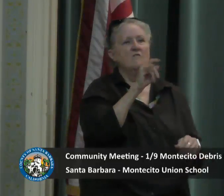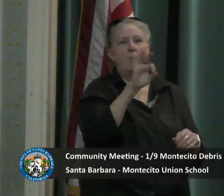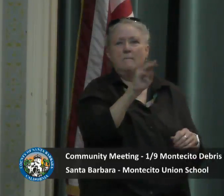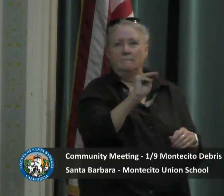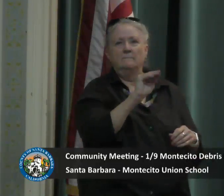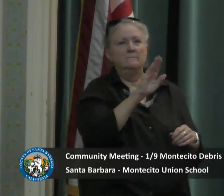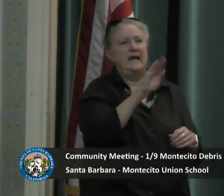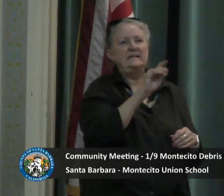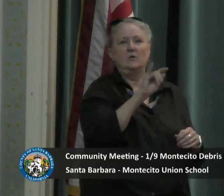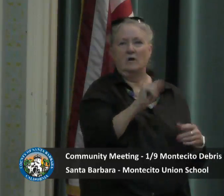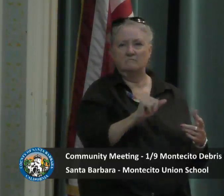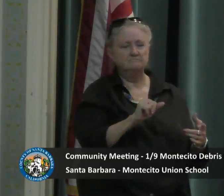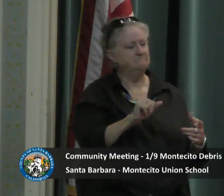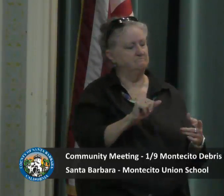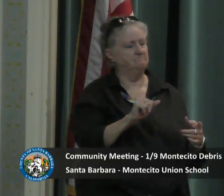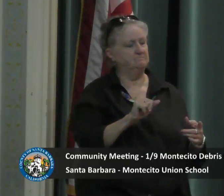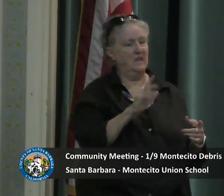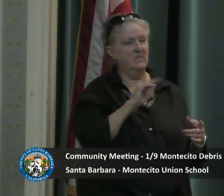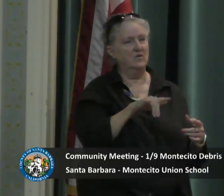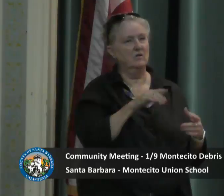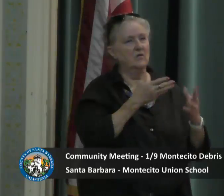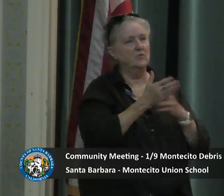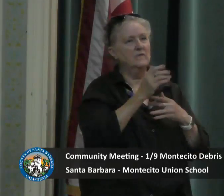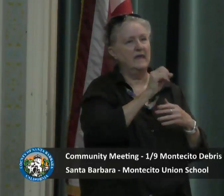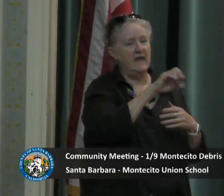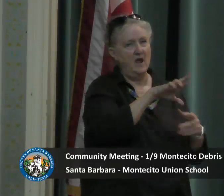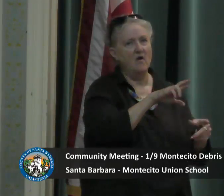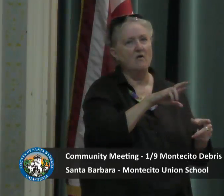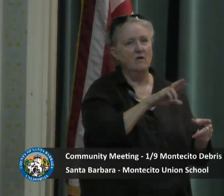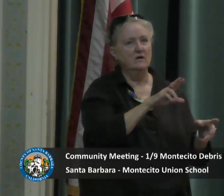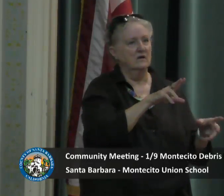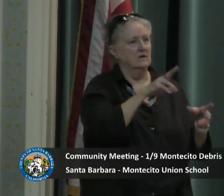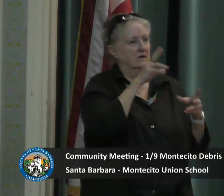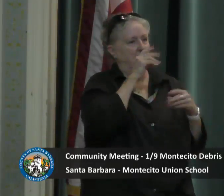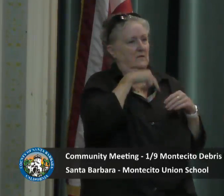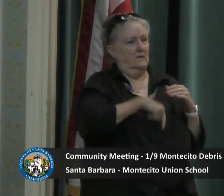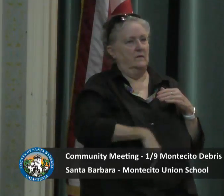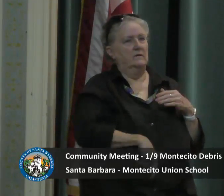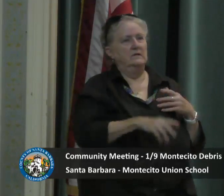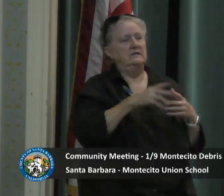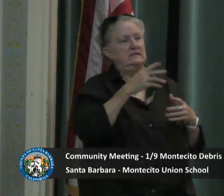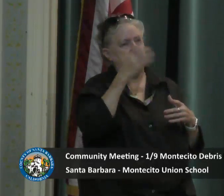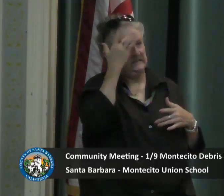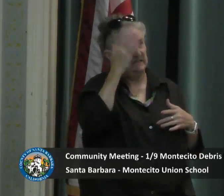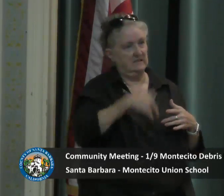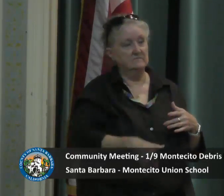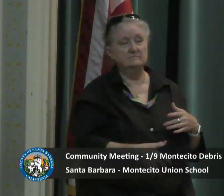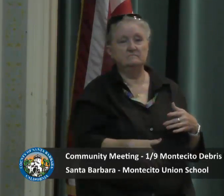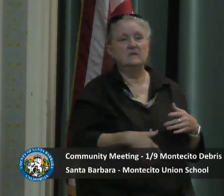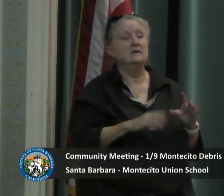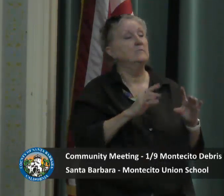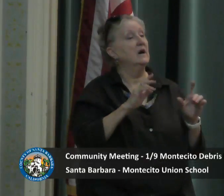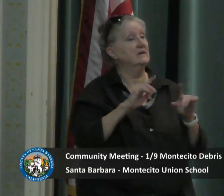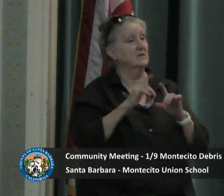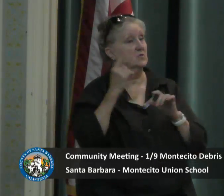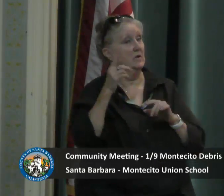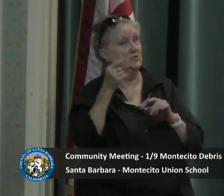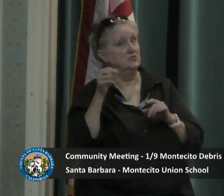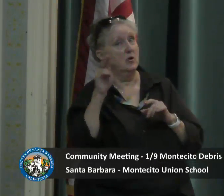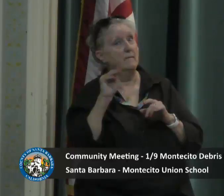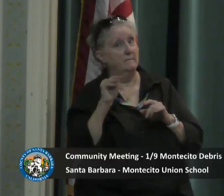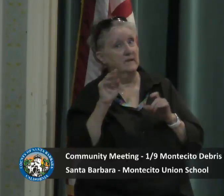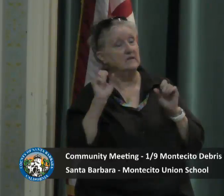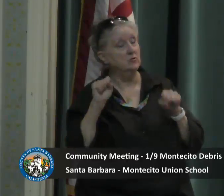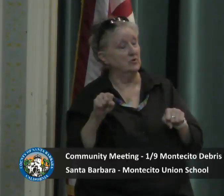meaning they're not going to be aerosolized and you breathe them in and then get a GI illness. However, there is one germ